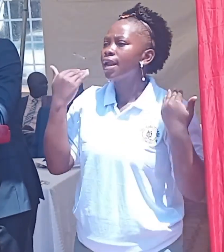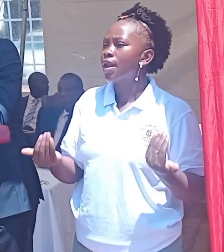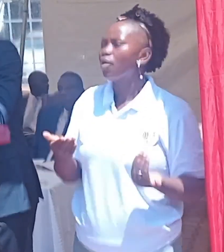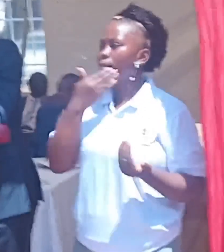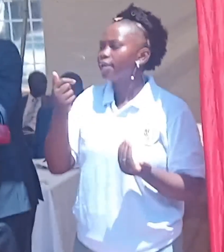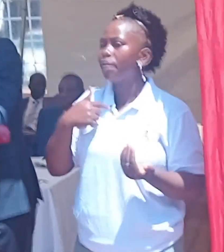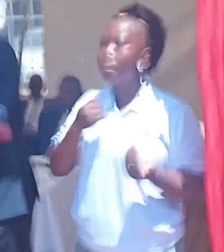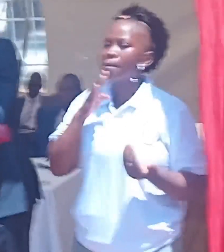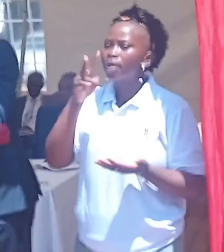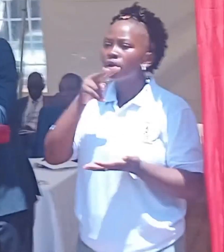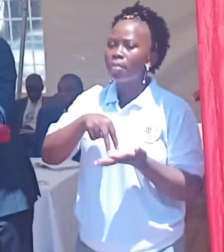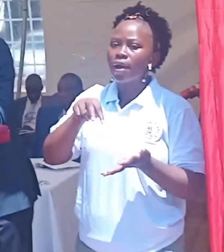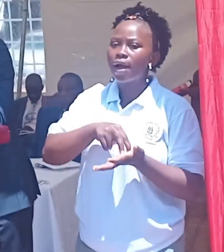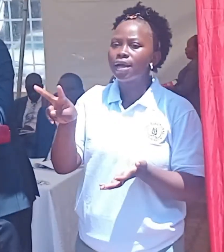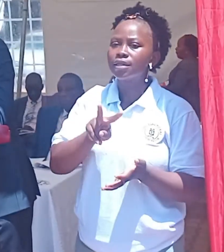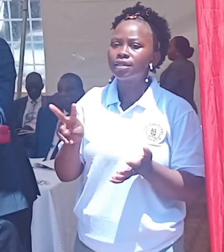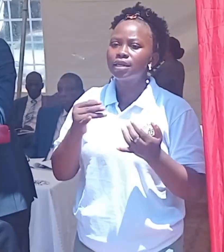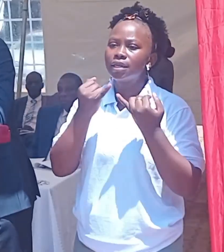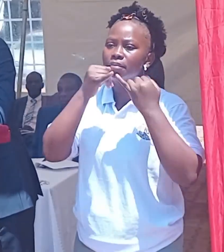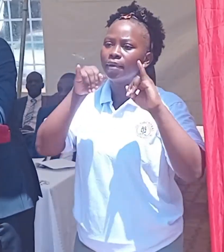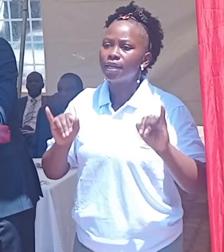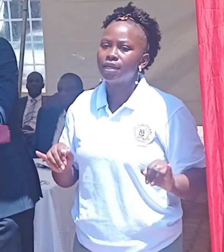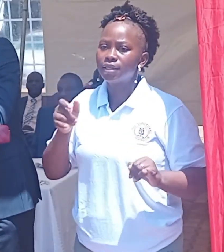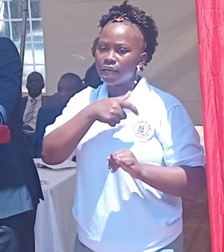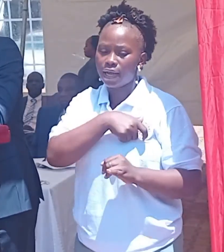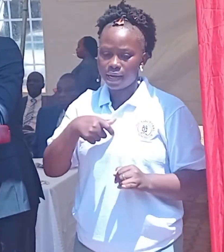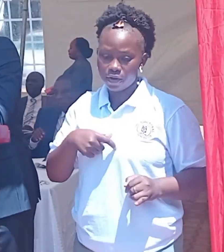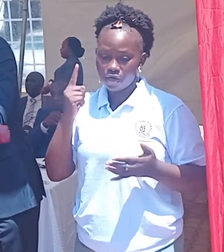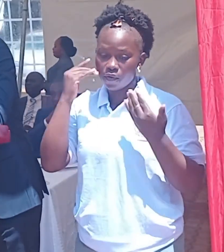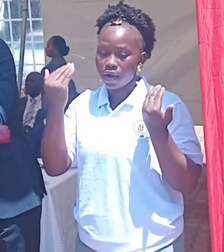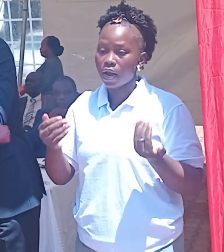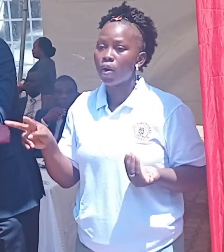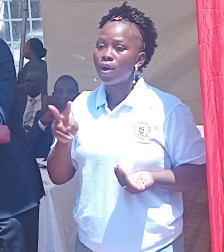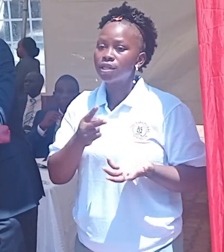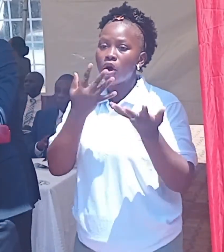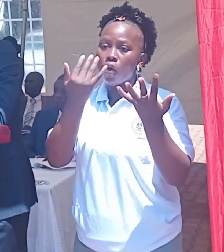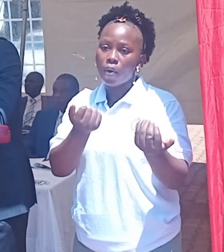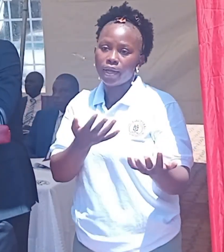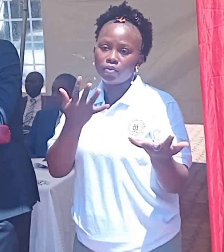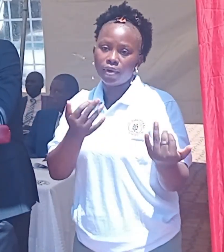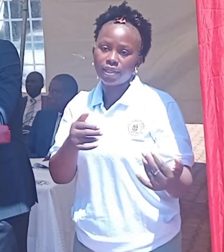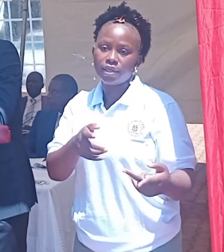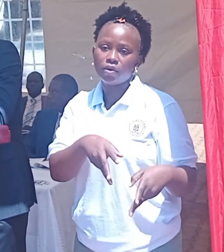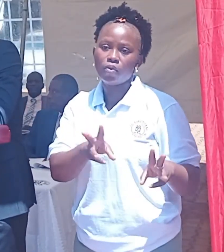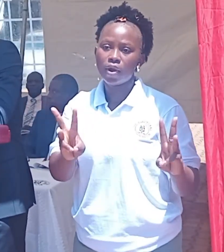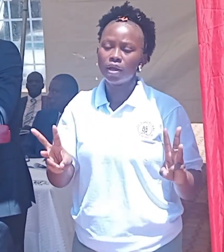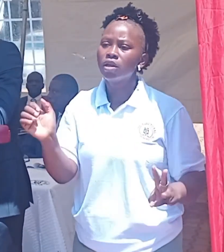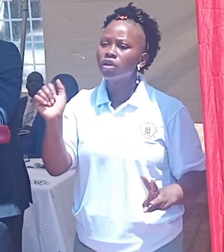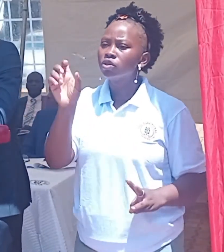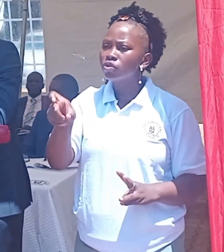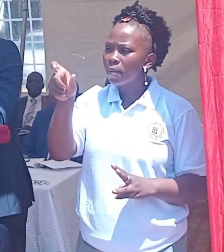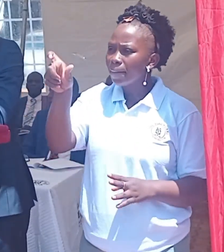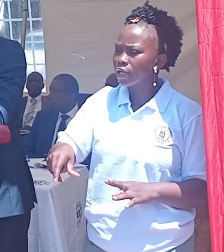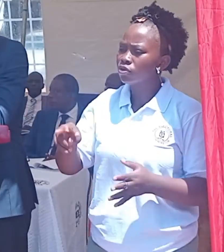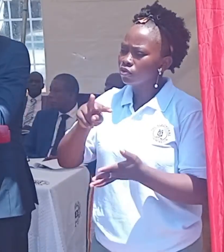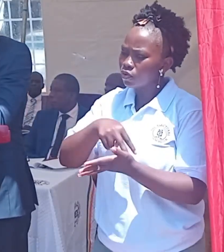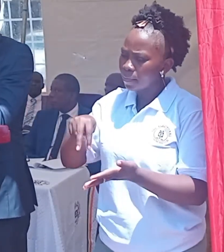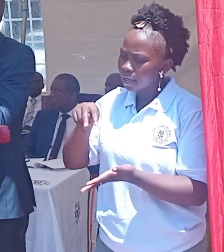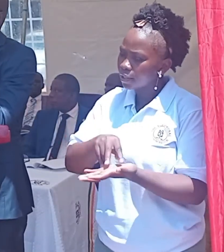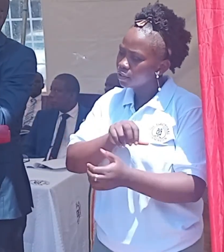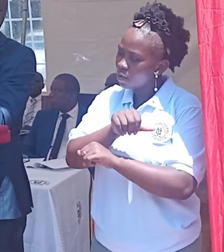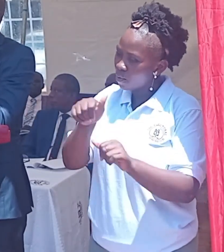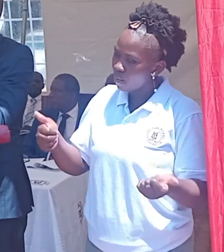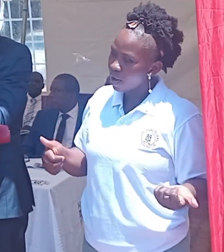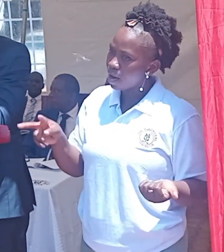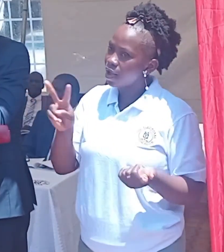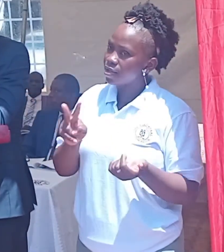nominated as an independent candidate in the meanwhile as a waiting posture. So the person who gets nominated as